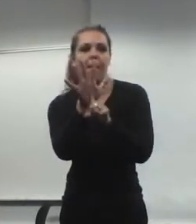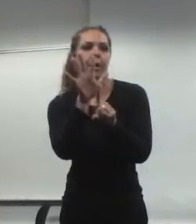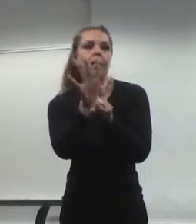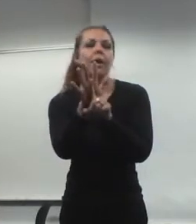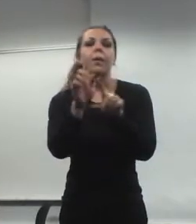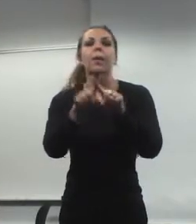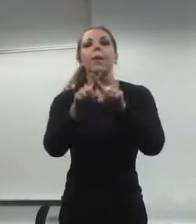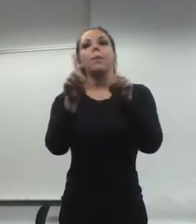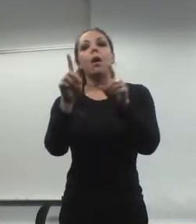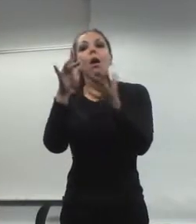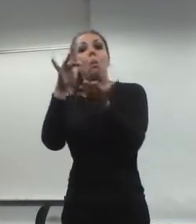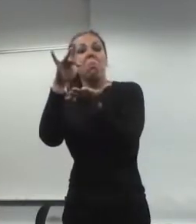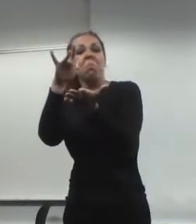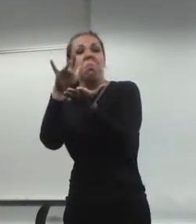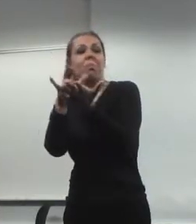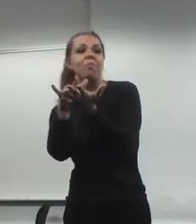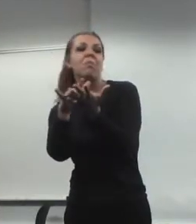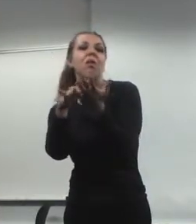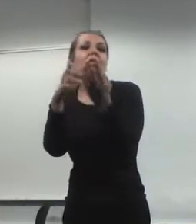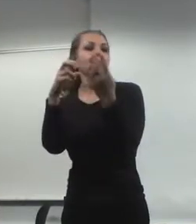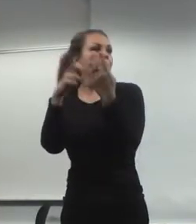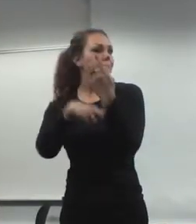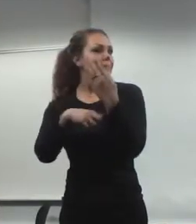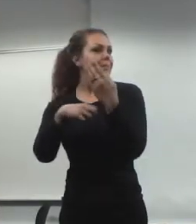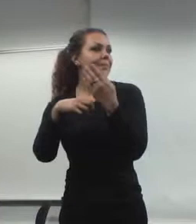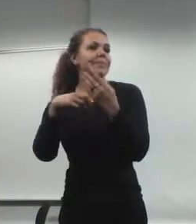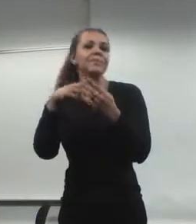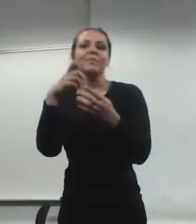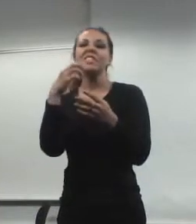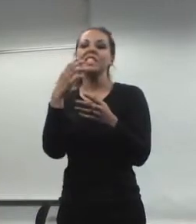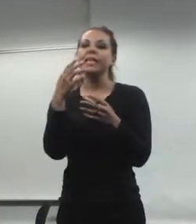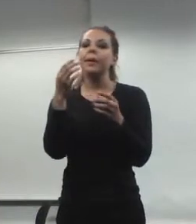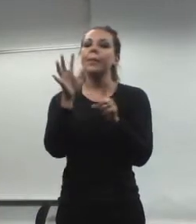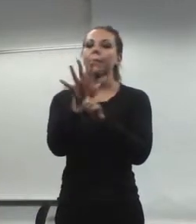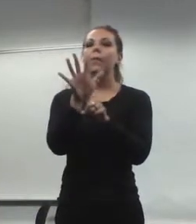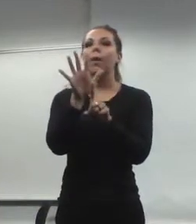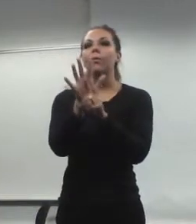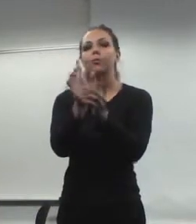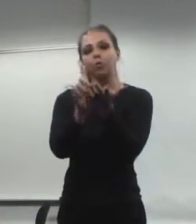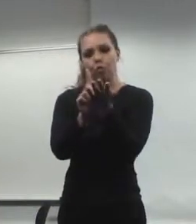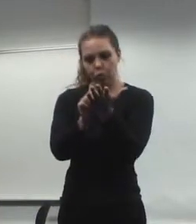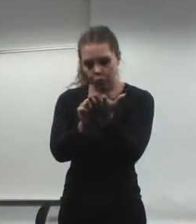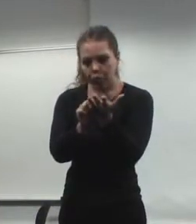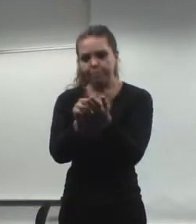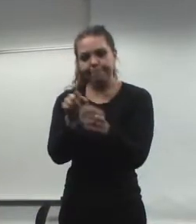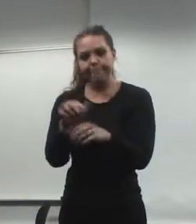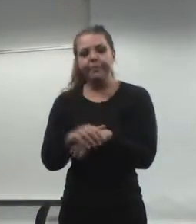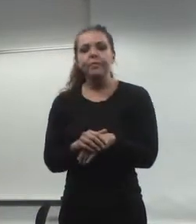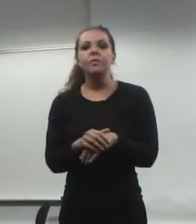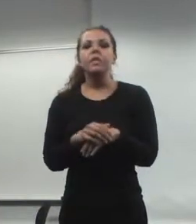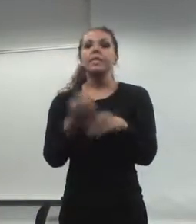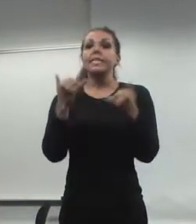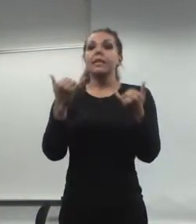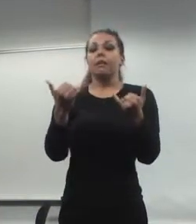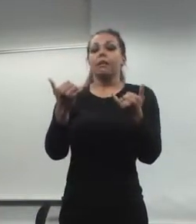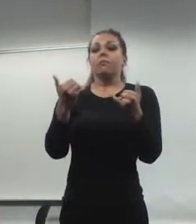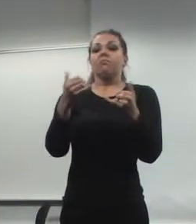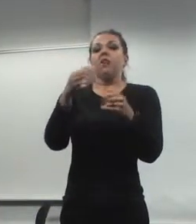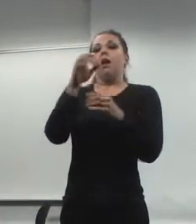journals go, it's been in the news quite a bit. So today I'm going to talk about oxytocin. And within